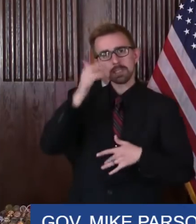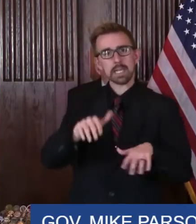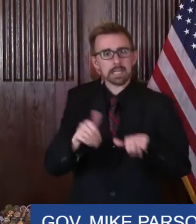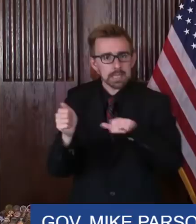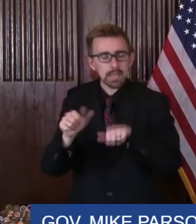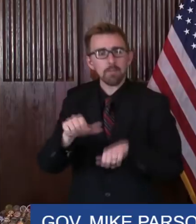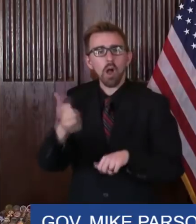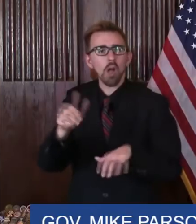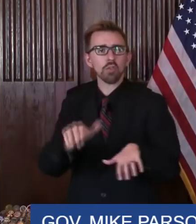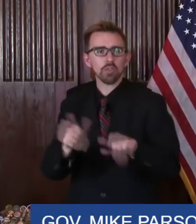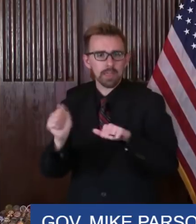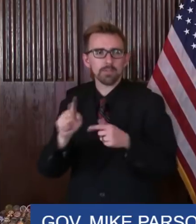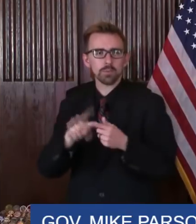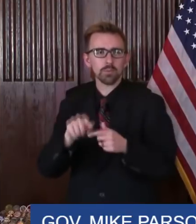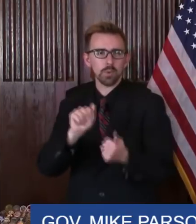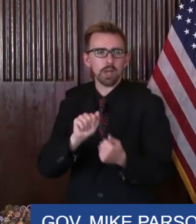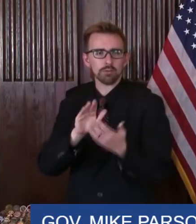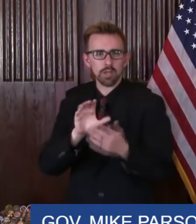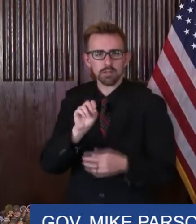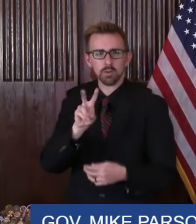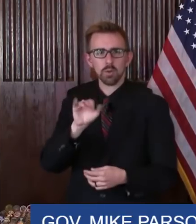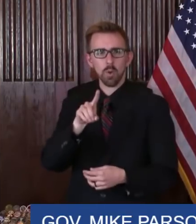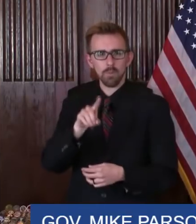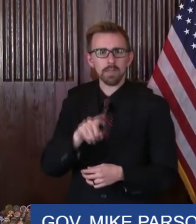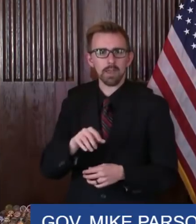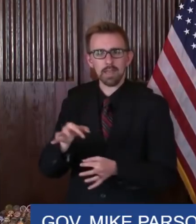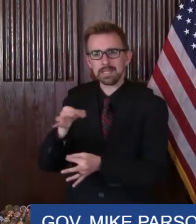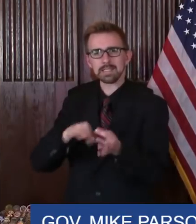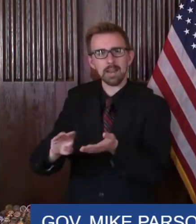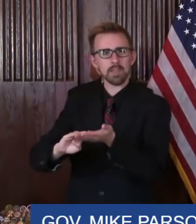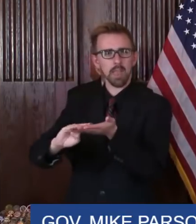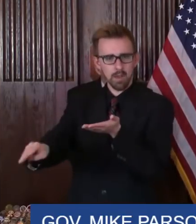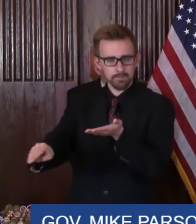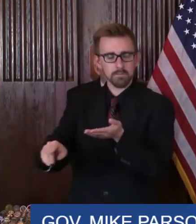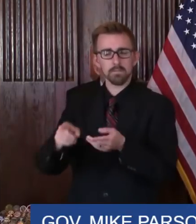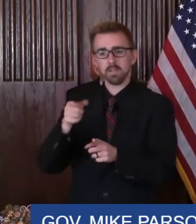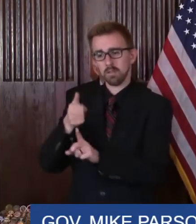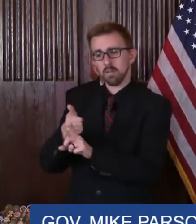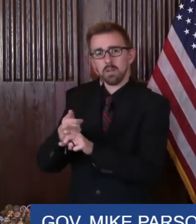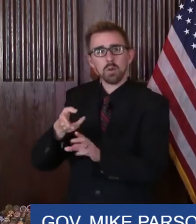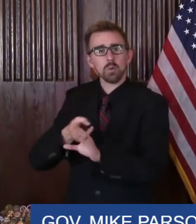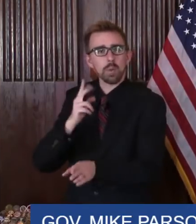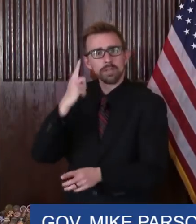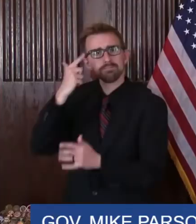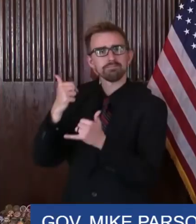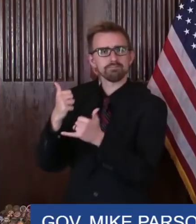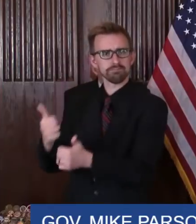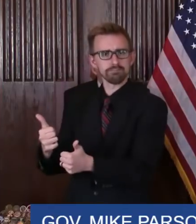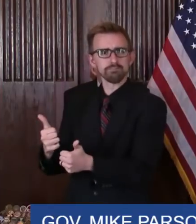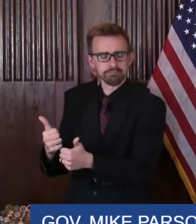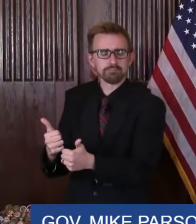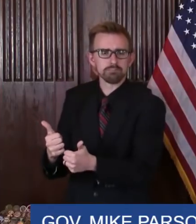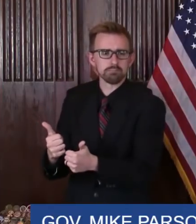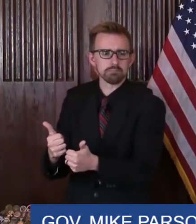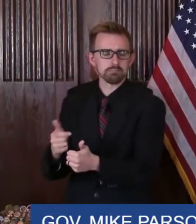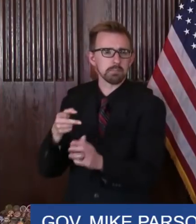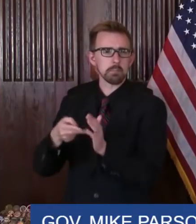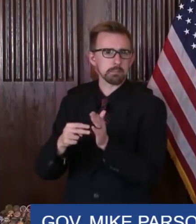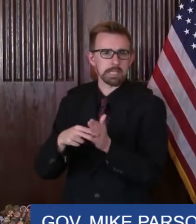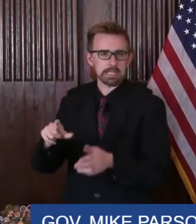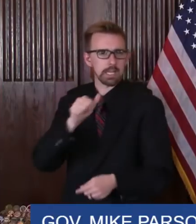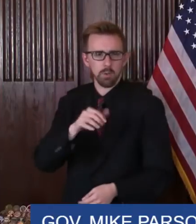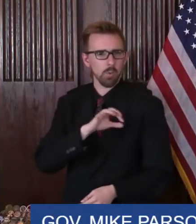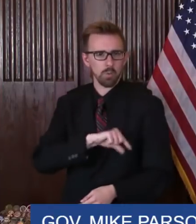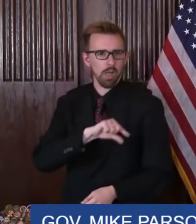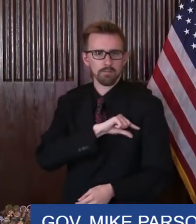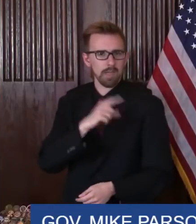leave options to address COVID-19 in lieu of layoffs, then a person who quits on his or her own volition would not qualify